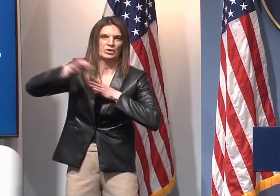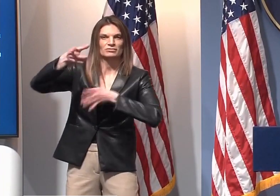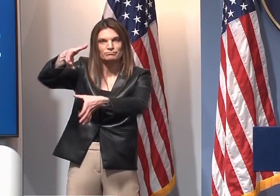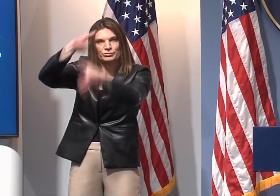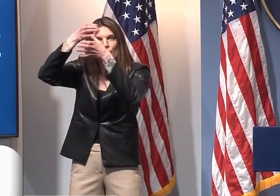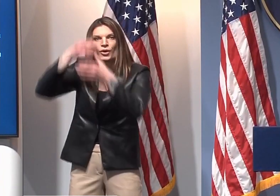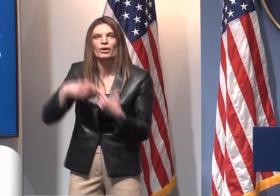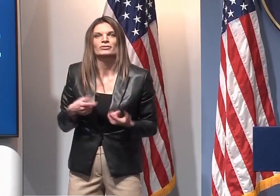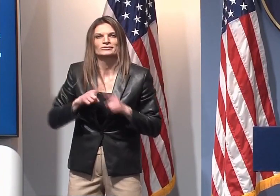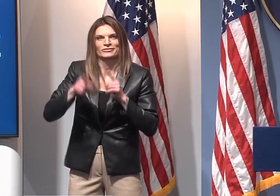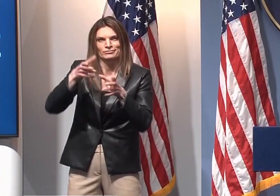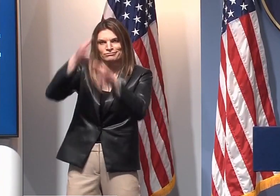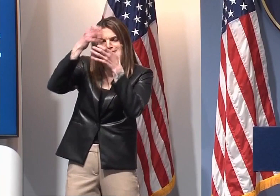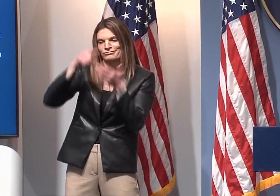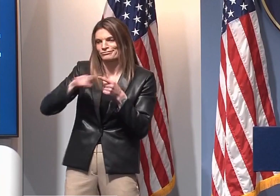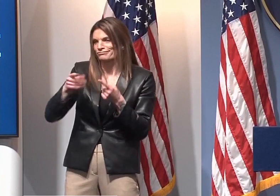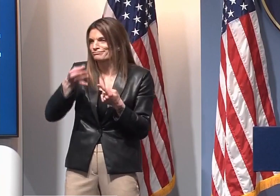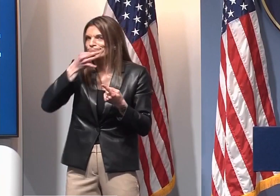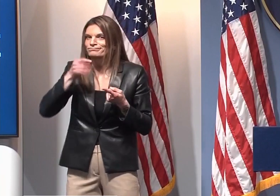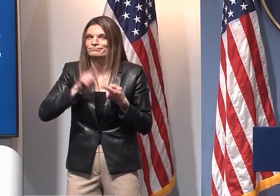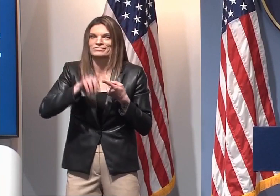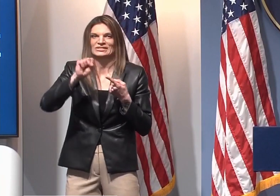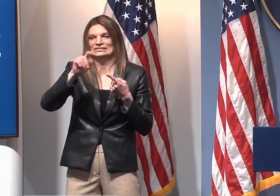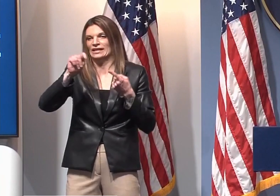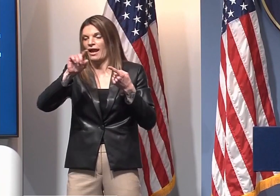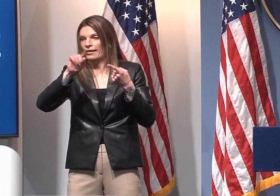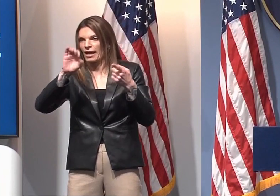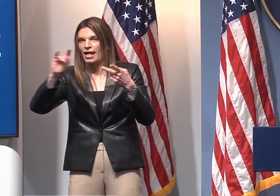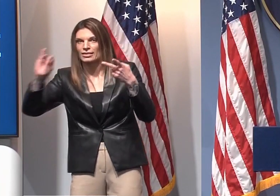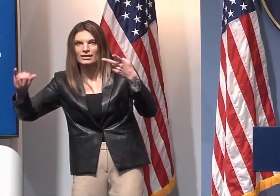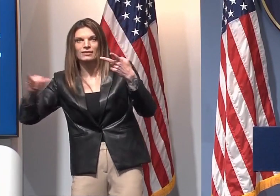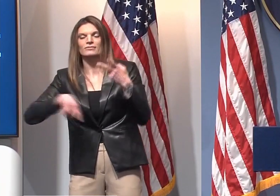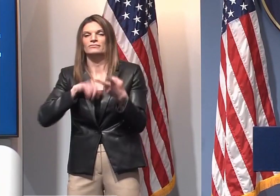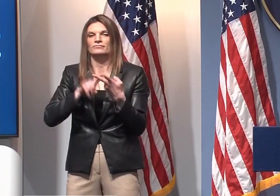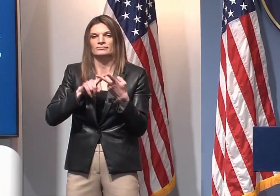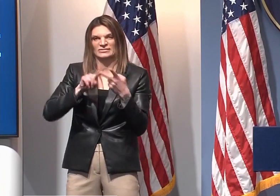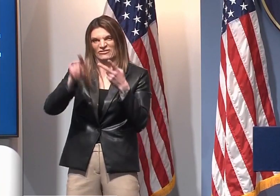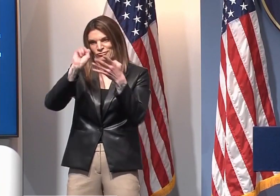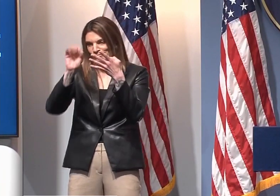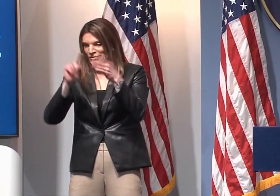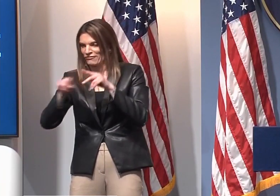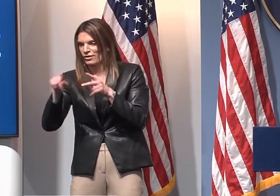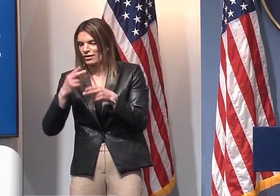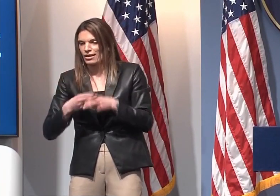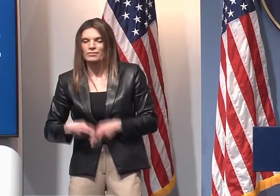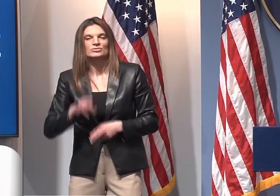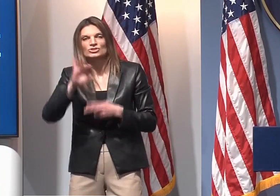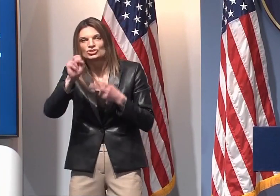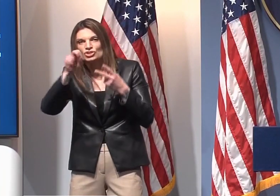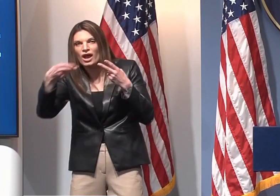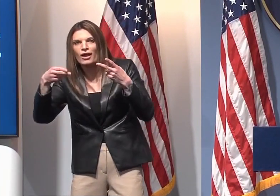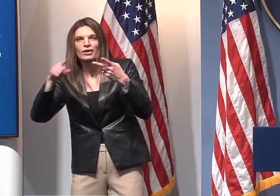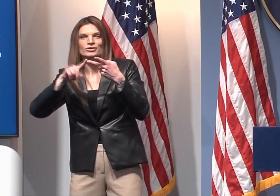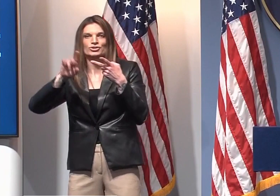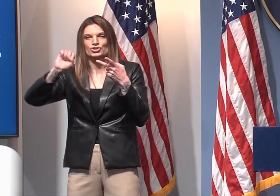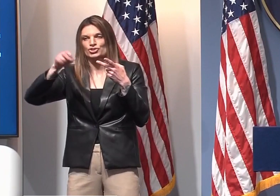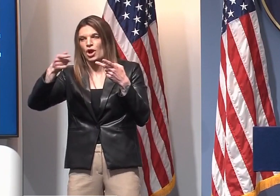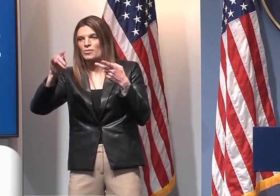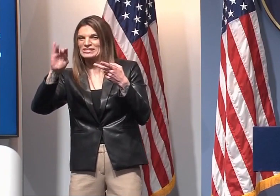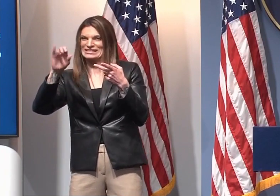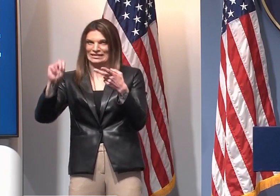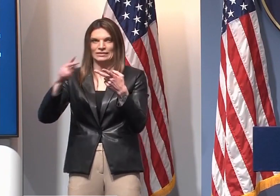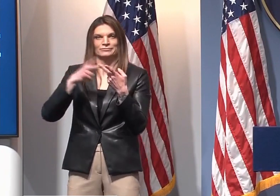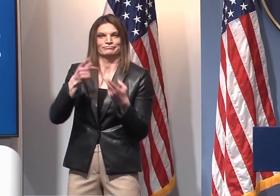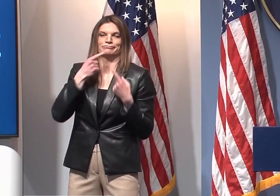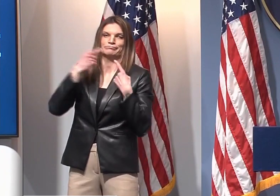like Ashish Jha, Scott Gottlieb, Zeke Emanuel, Josh Sharfstein. These are the people you see on the national news all the